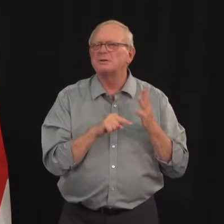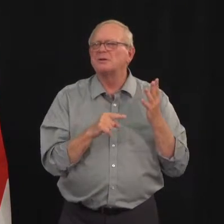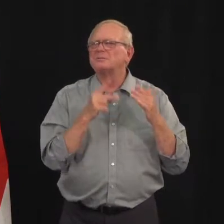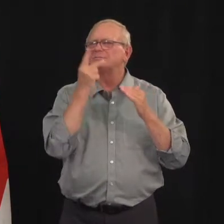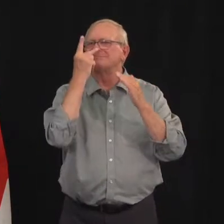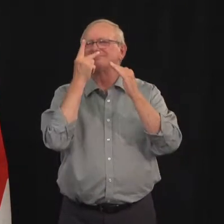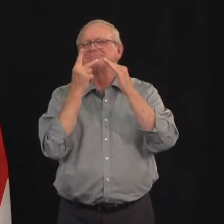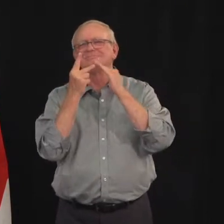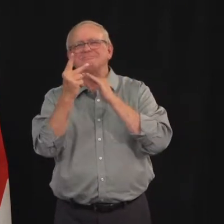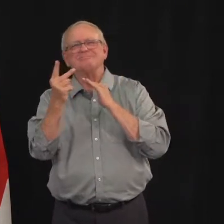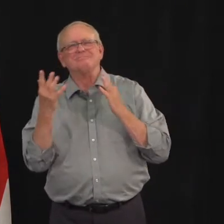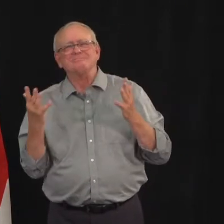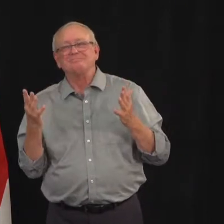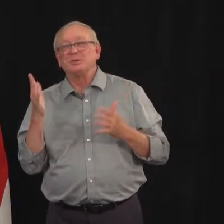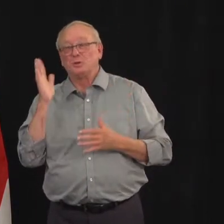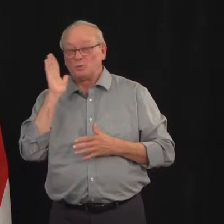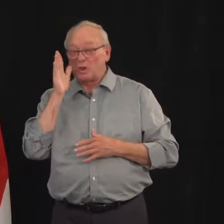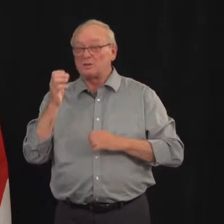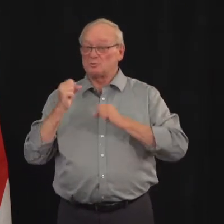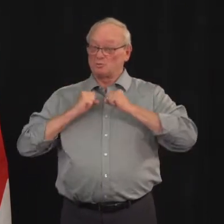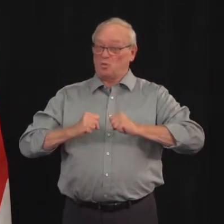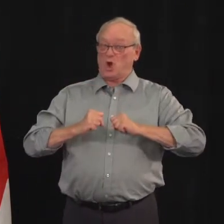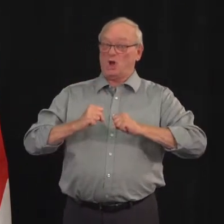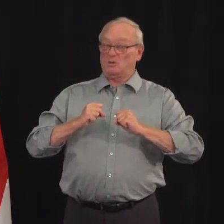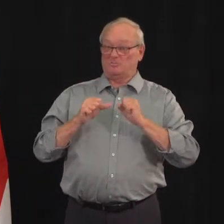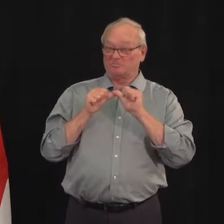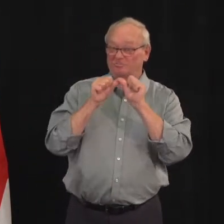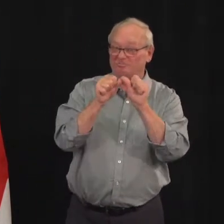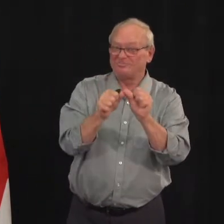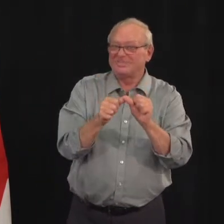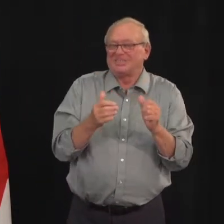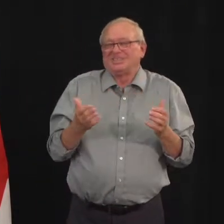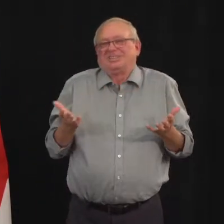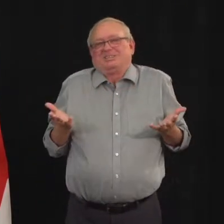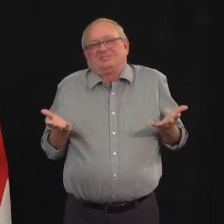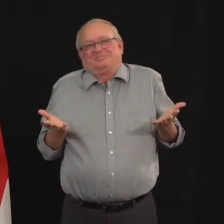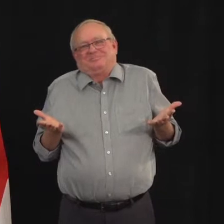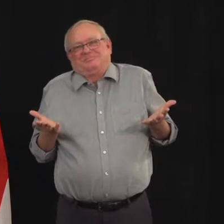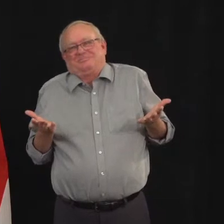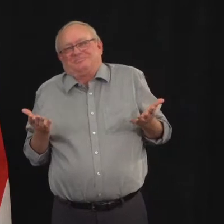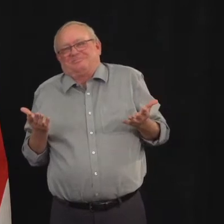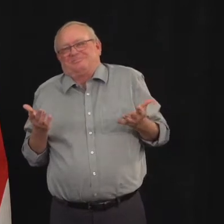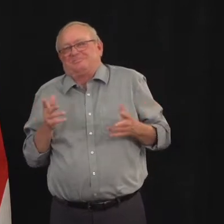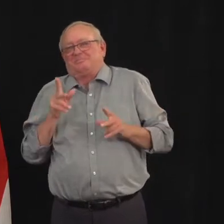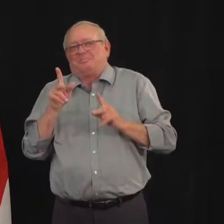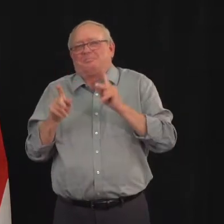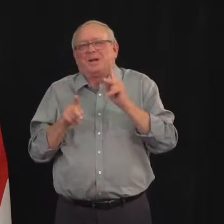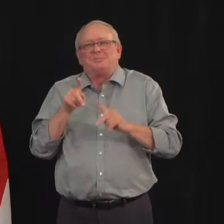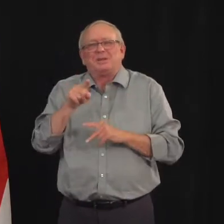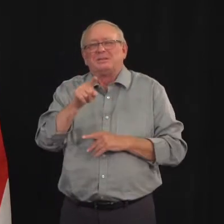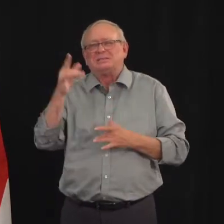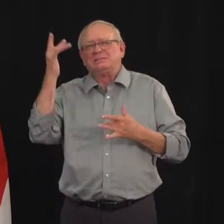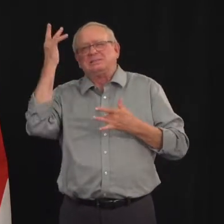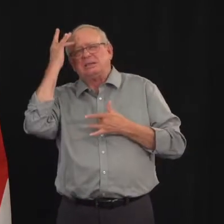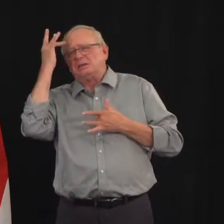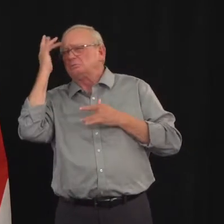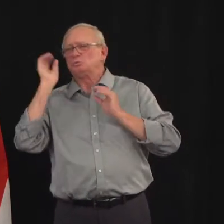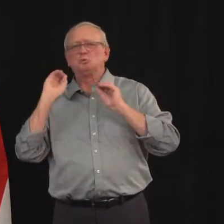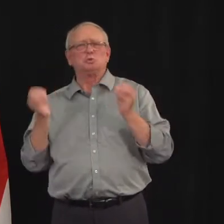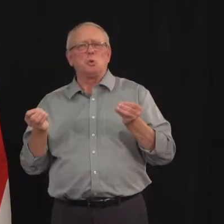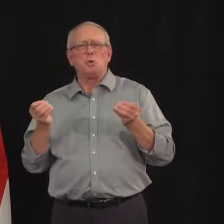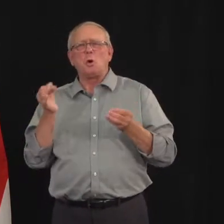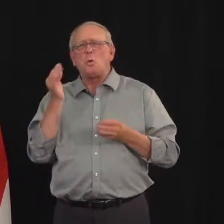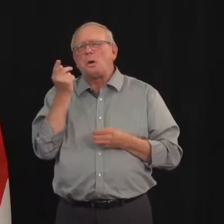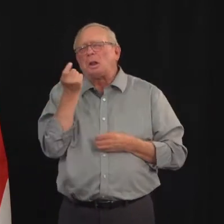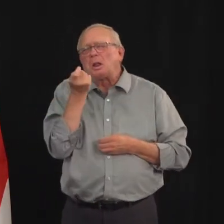in those who have mild or potentially asymptomatic disease, they seem to have a more rapid fall